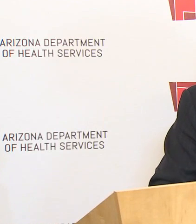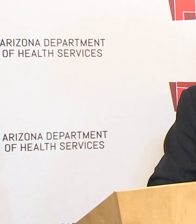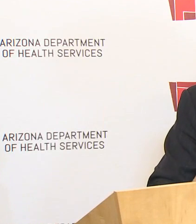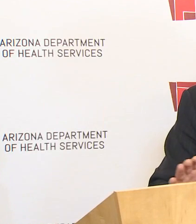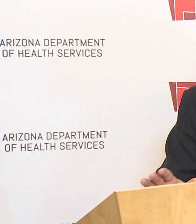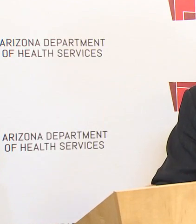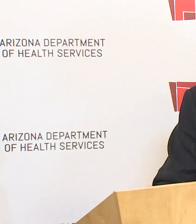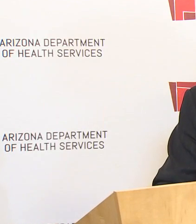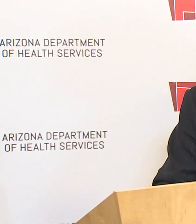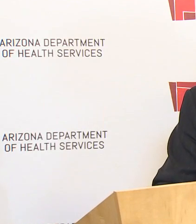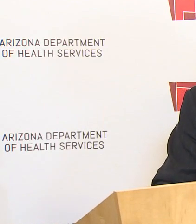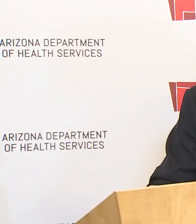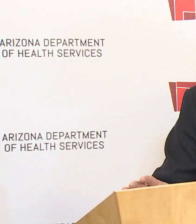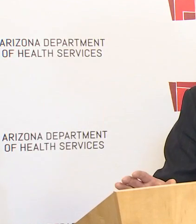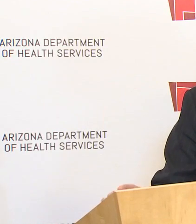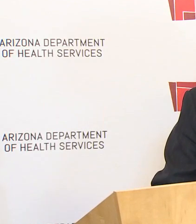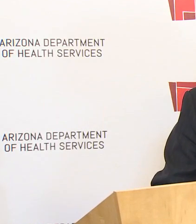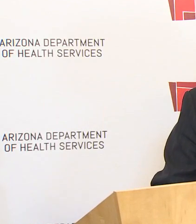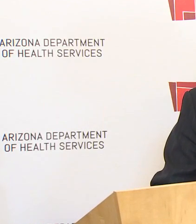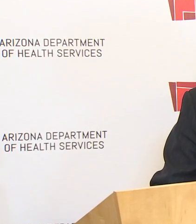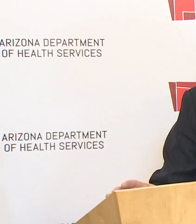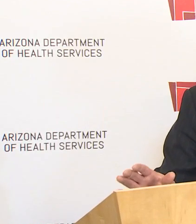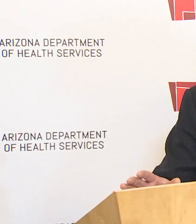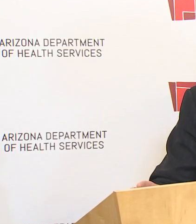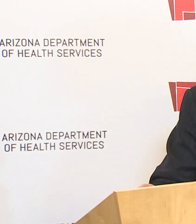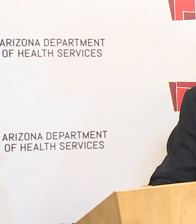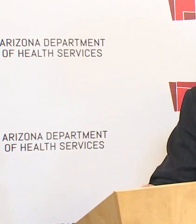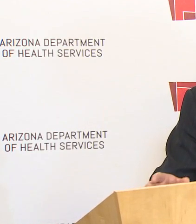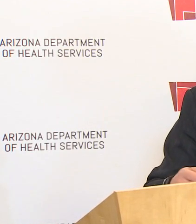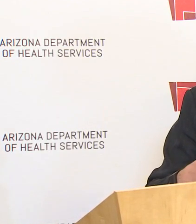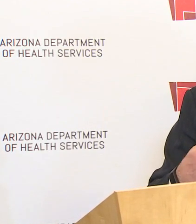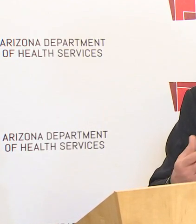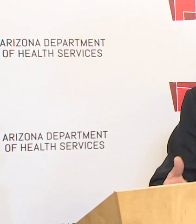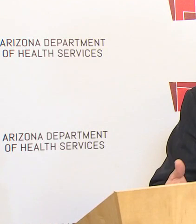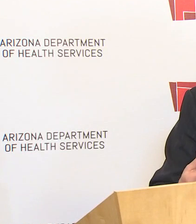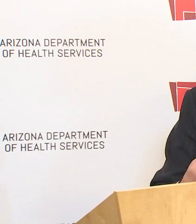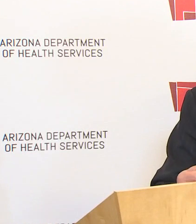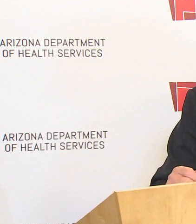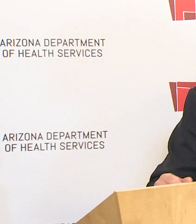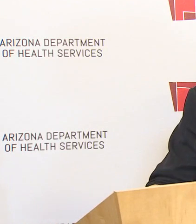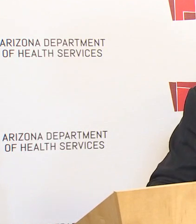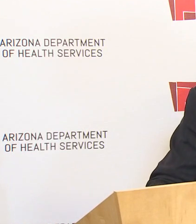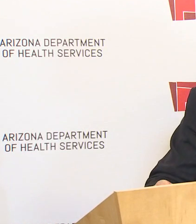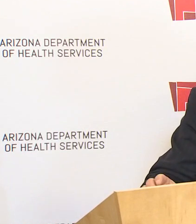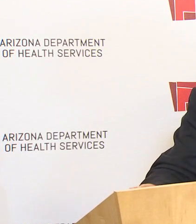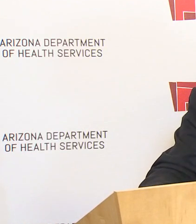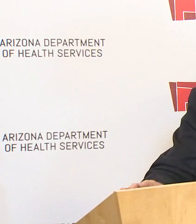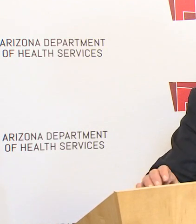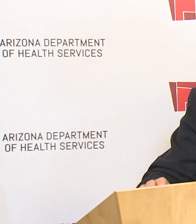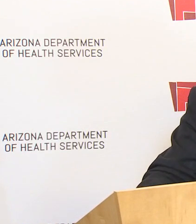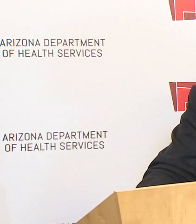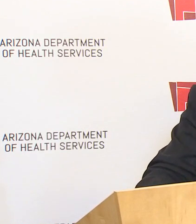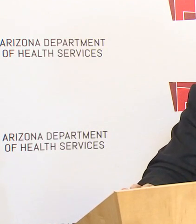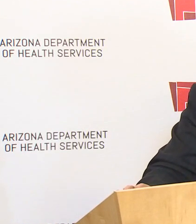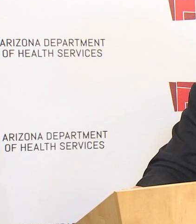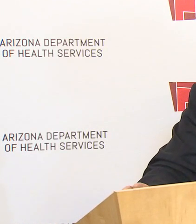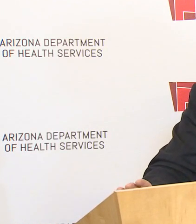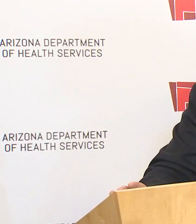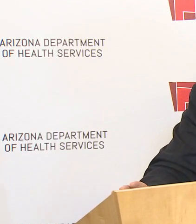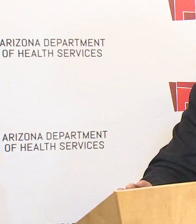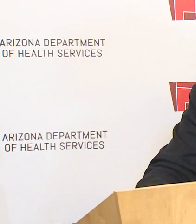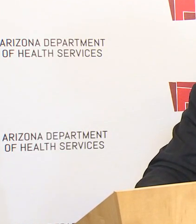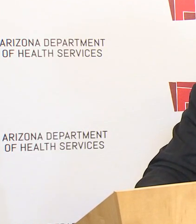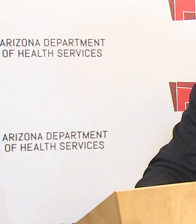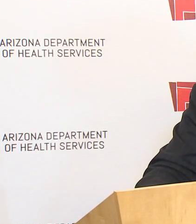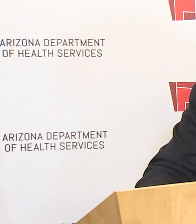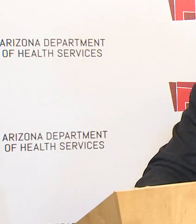ideas, preparations, and resources in place so that at the appropriate time we can act if that is the way